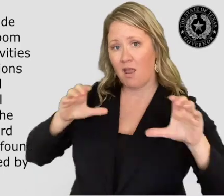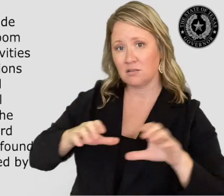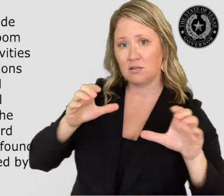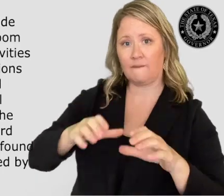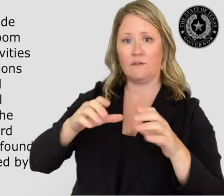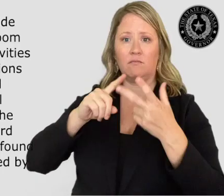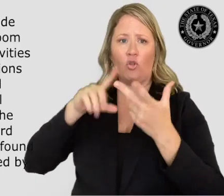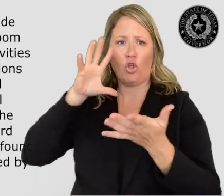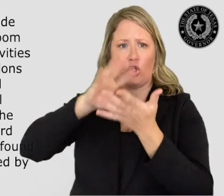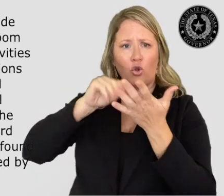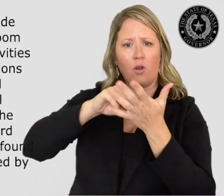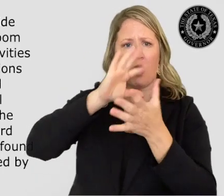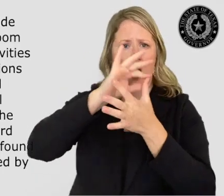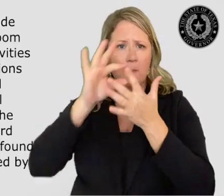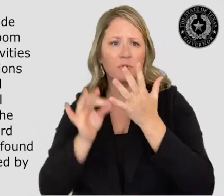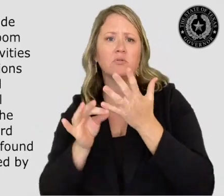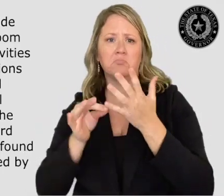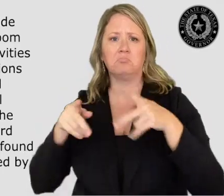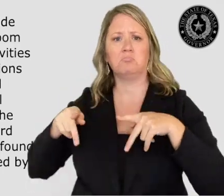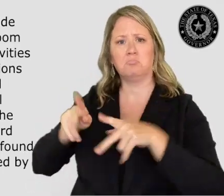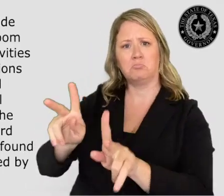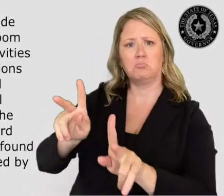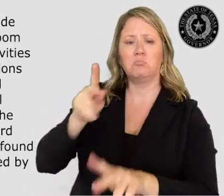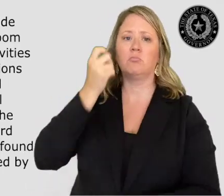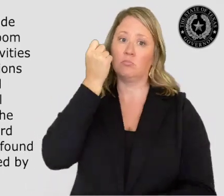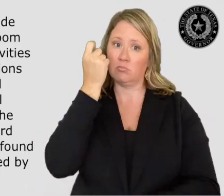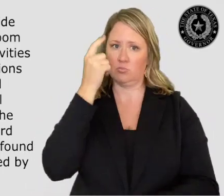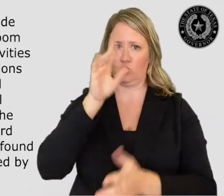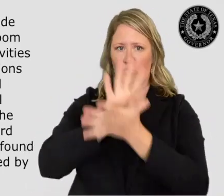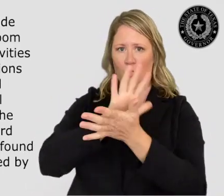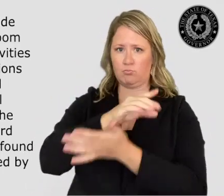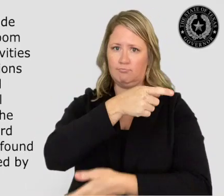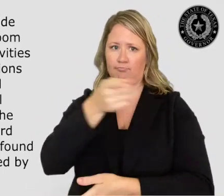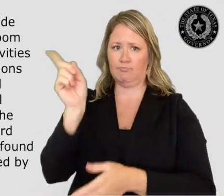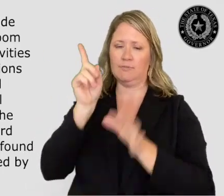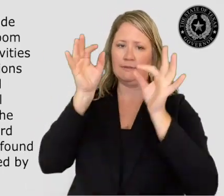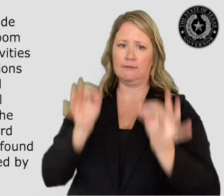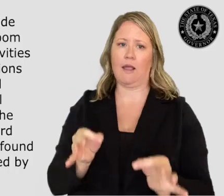health protocols found in guidance issued by the TEA.